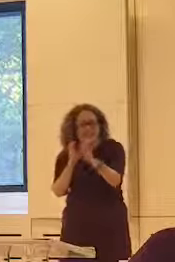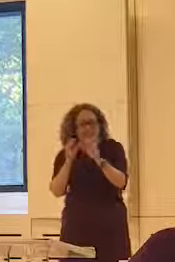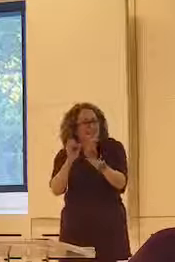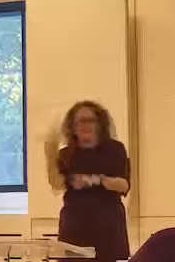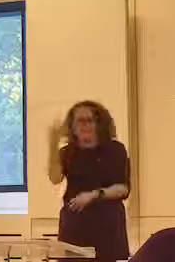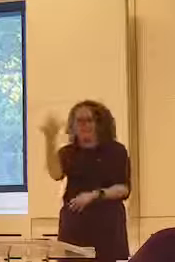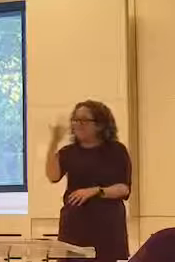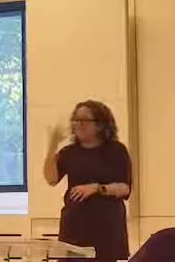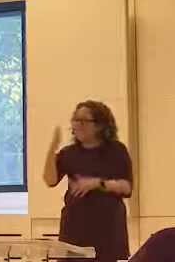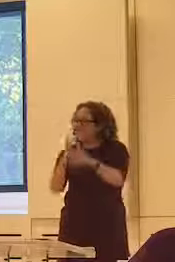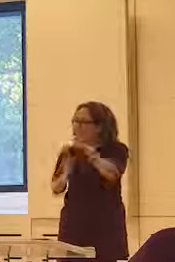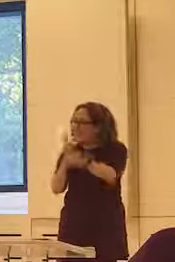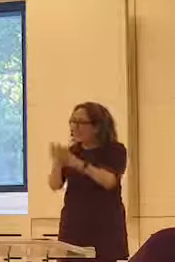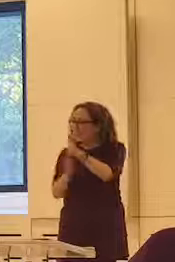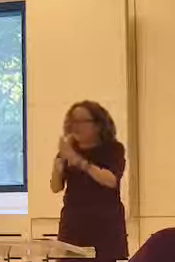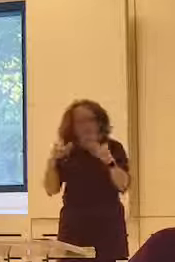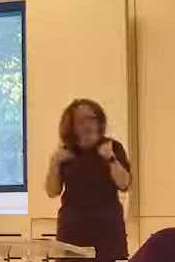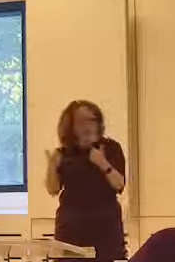Information on well-being is important too.